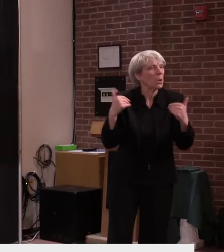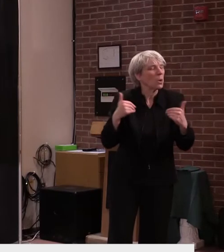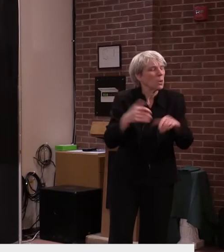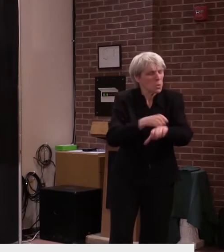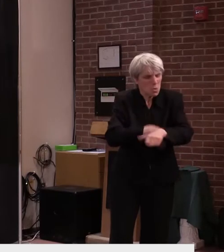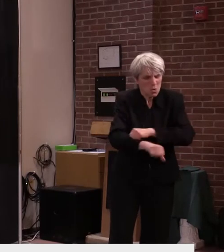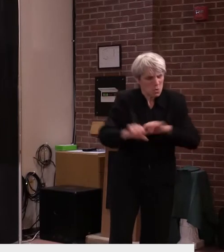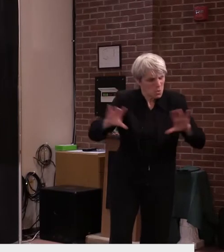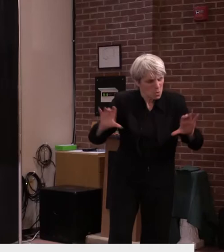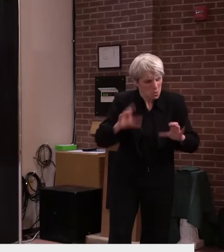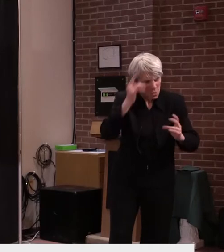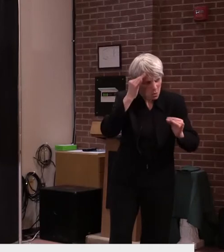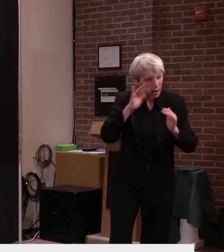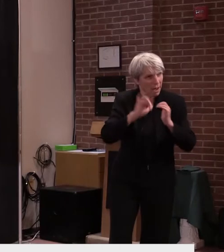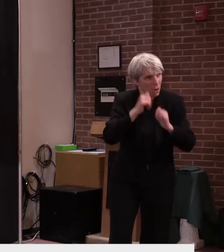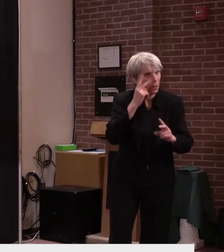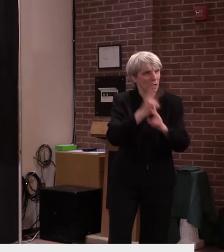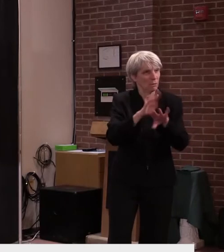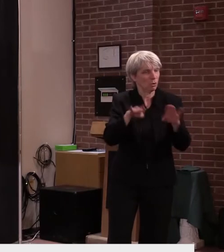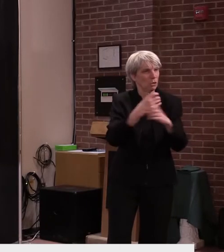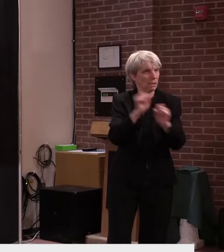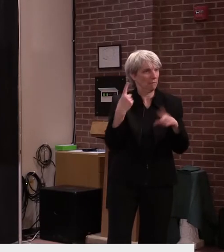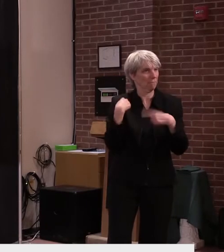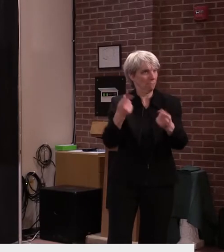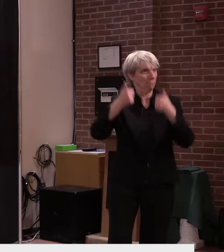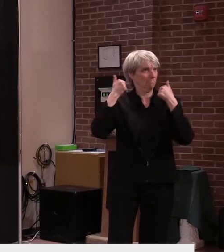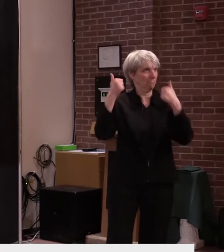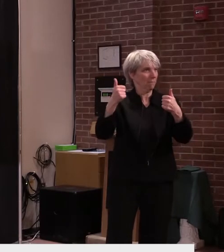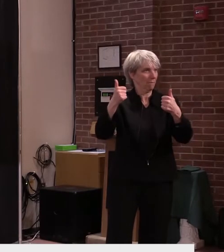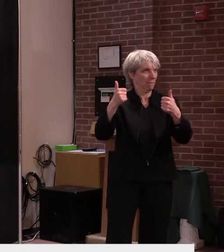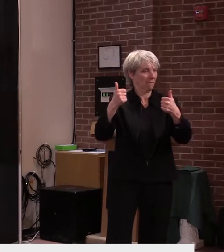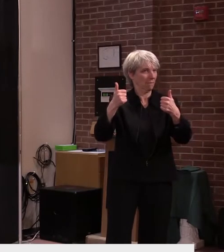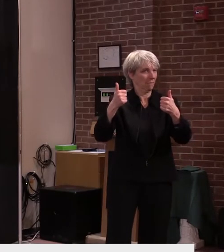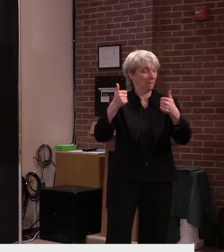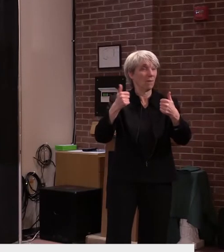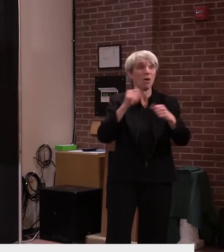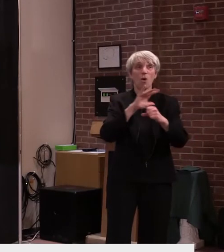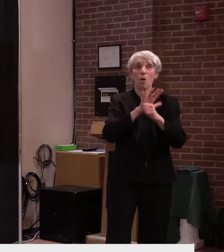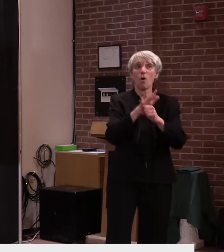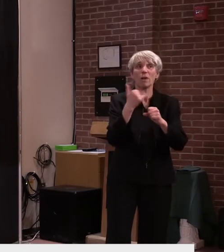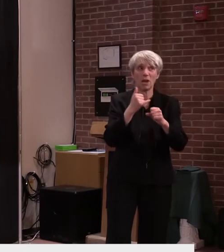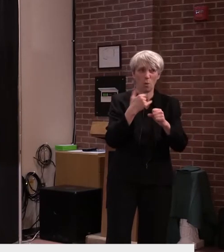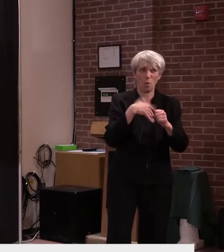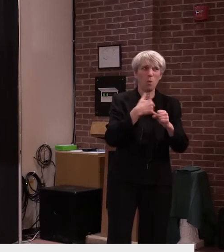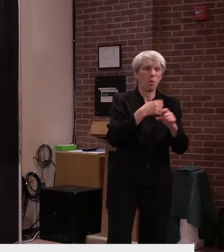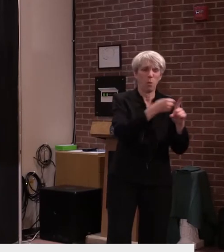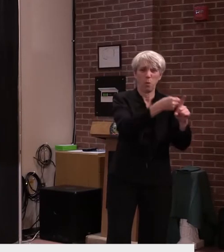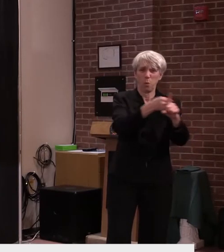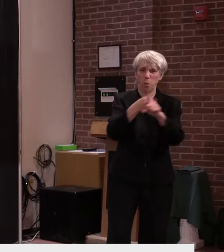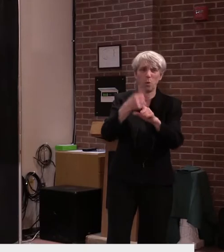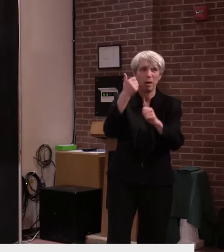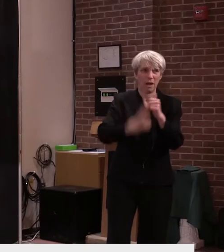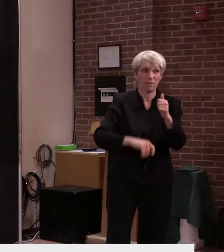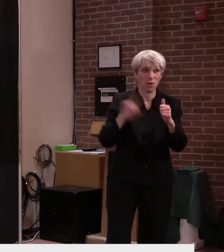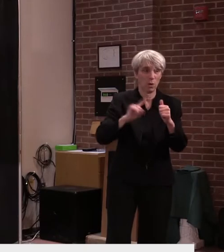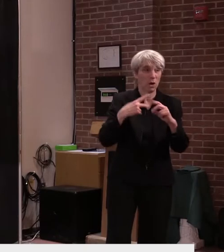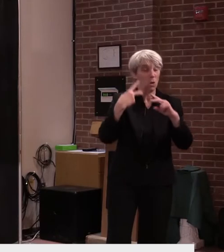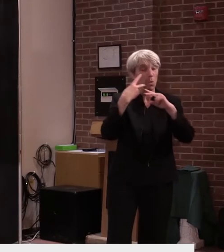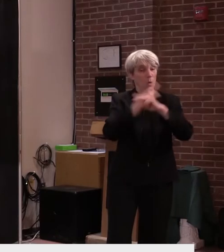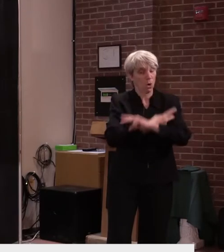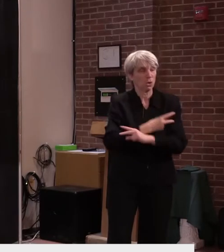COVID has put stress on all of our systems, but especially those settings that are under-supported and strained during non-pandemic